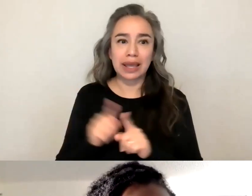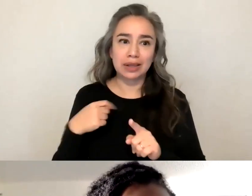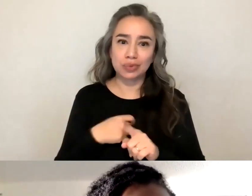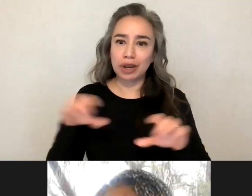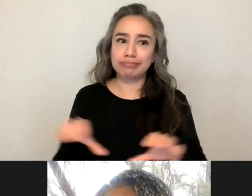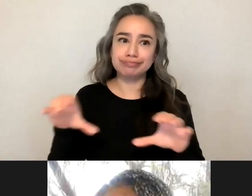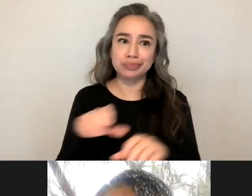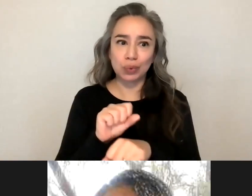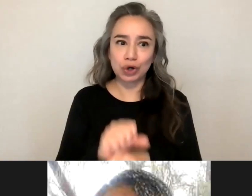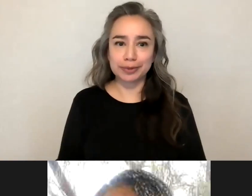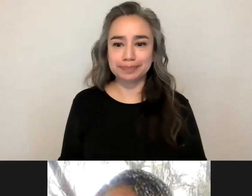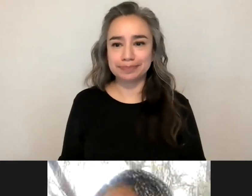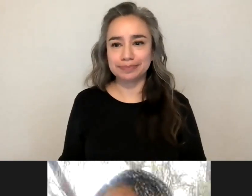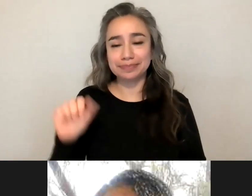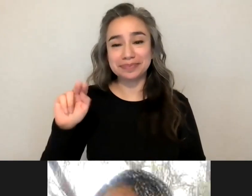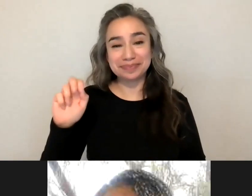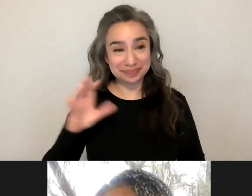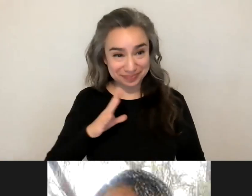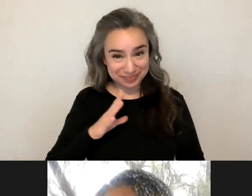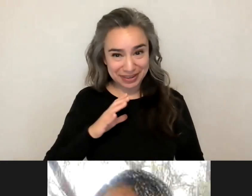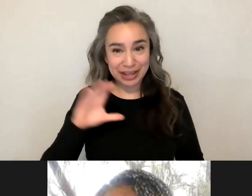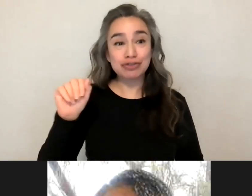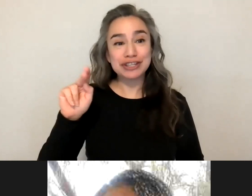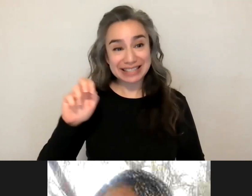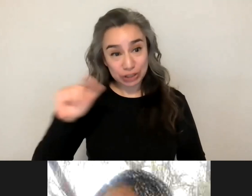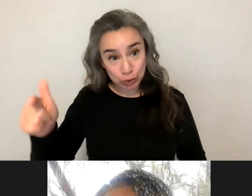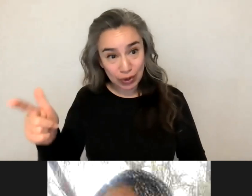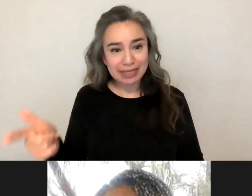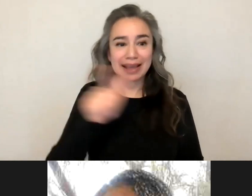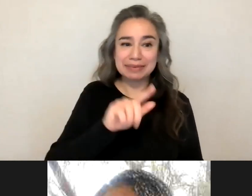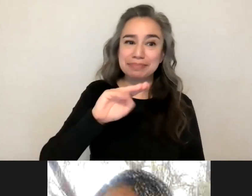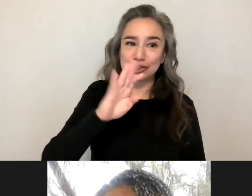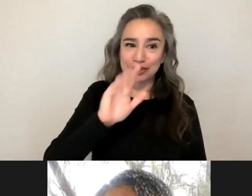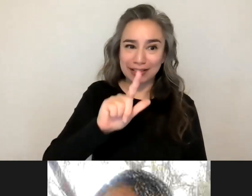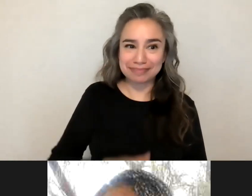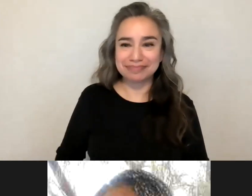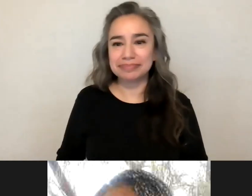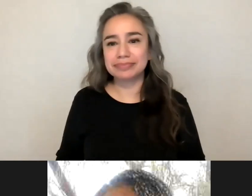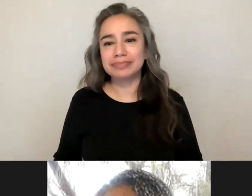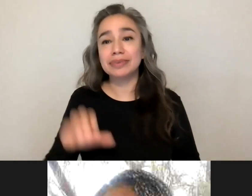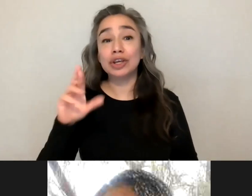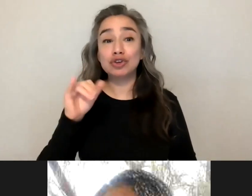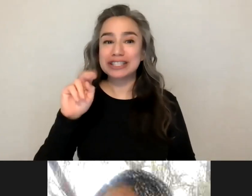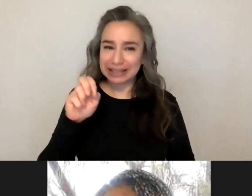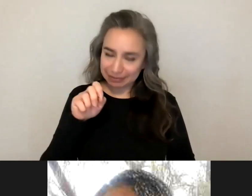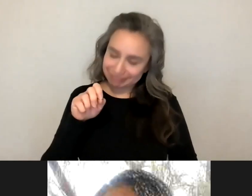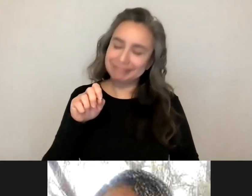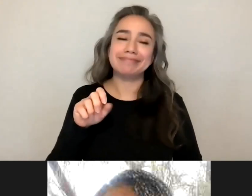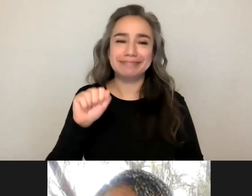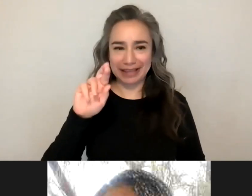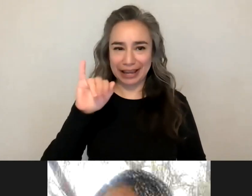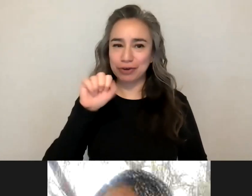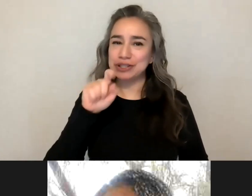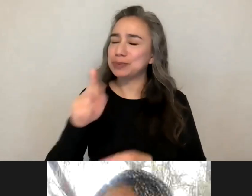Awesome. All right, Christine, I think you'll go next, and then Michelle. Yeah, Eris, you really said a lot of what I was going to touch on as well, which is